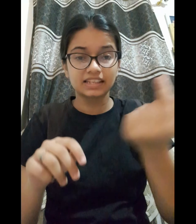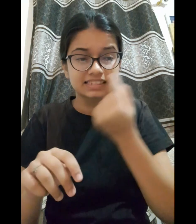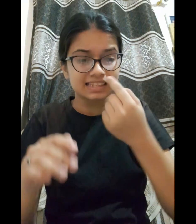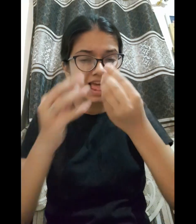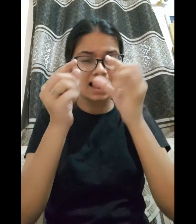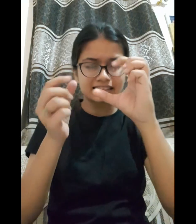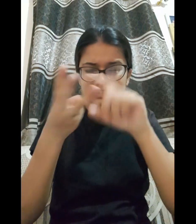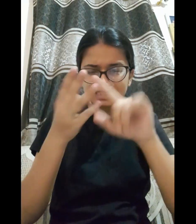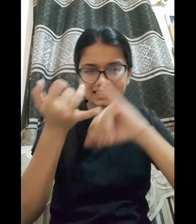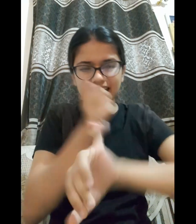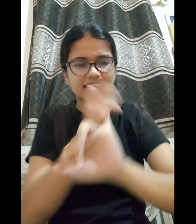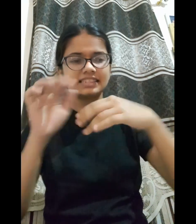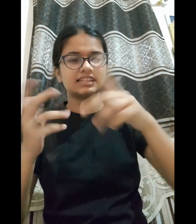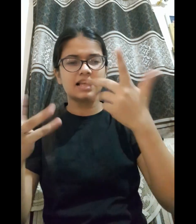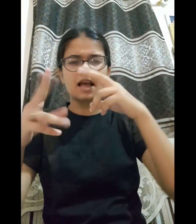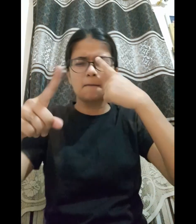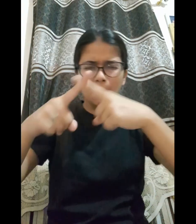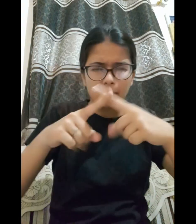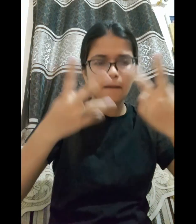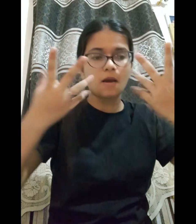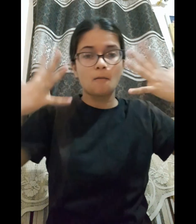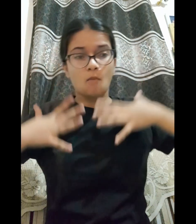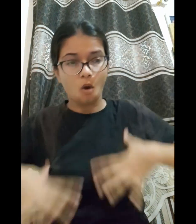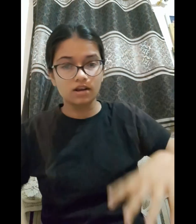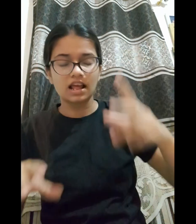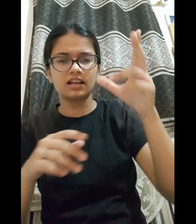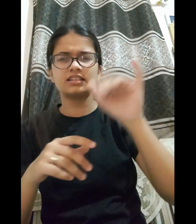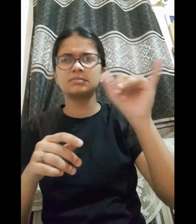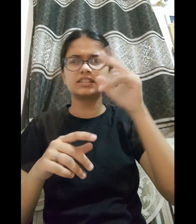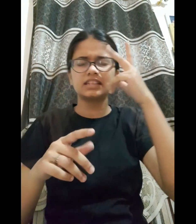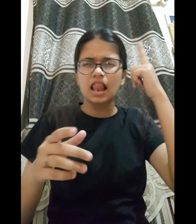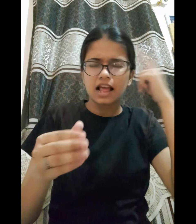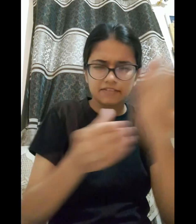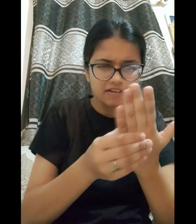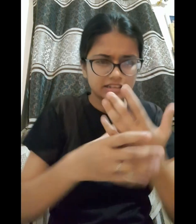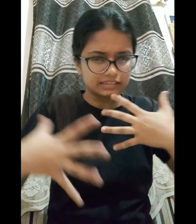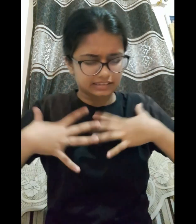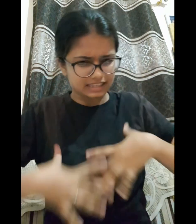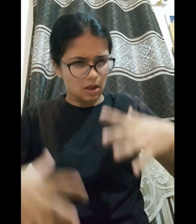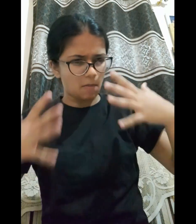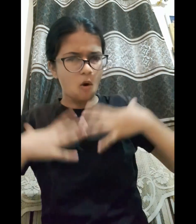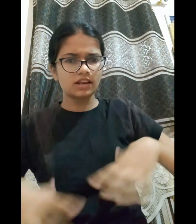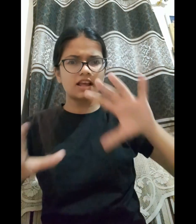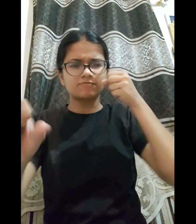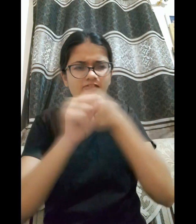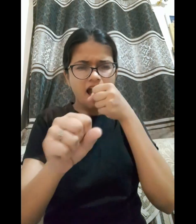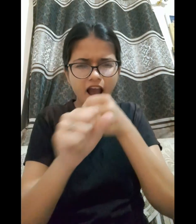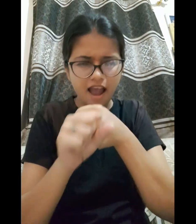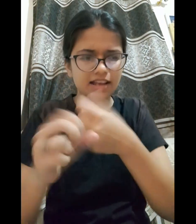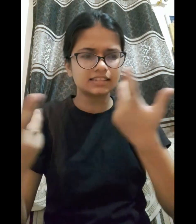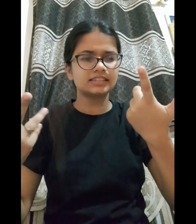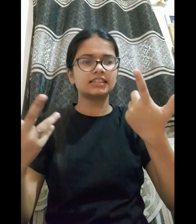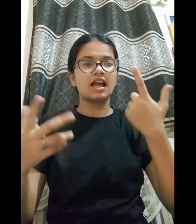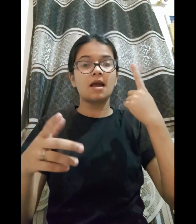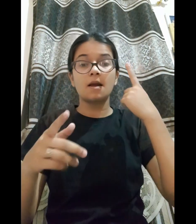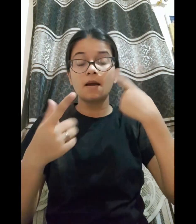are multiplied, we have the body recognizing there is an invasion. The body then fights. Body fights